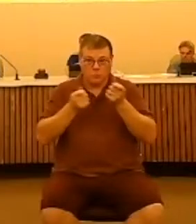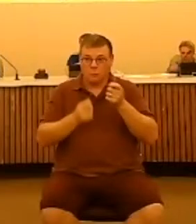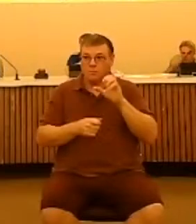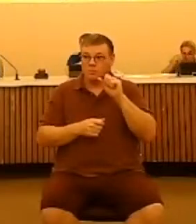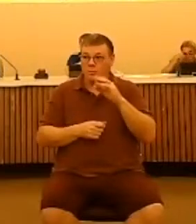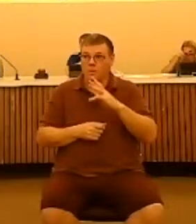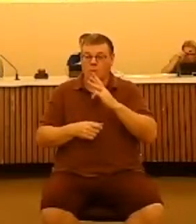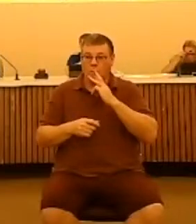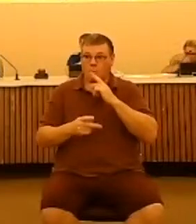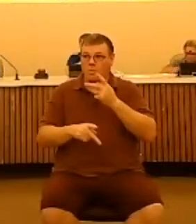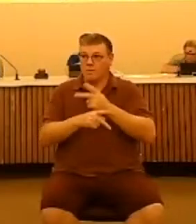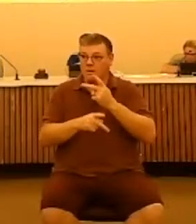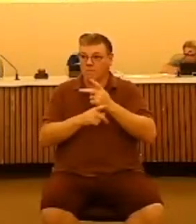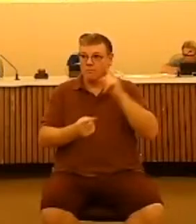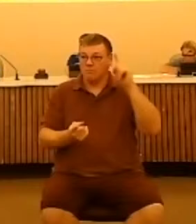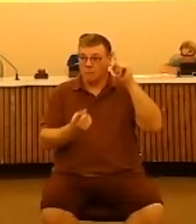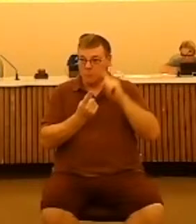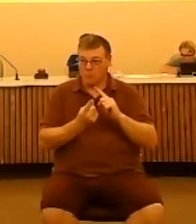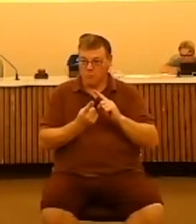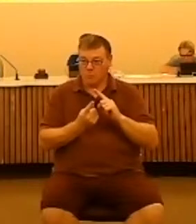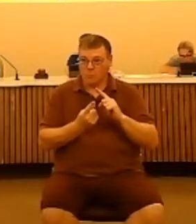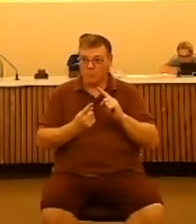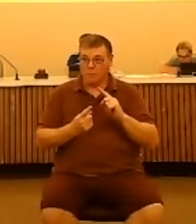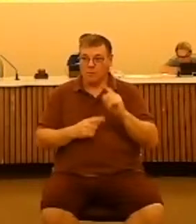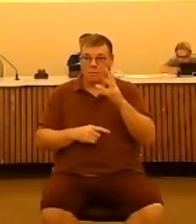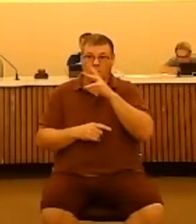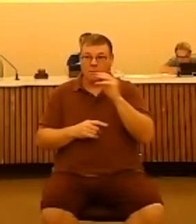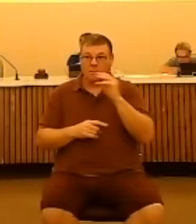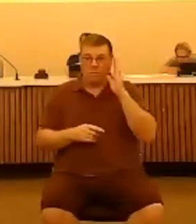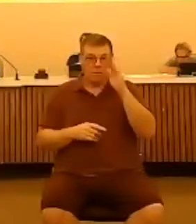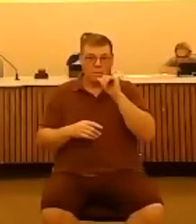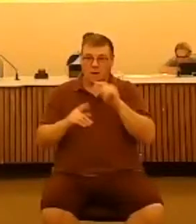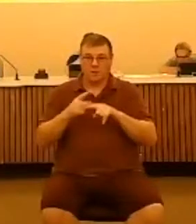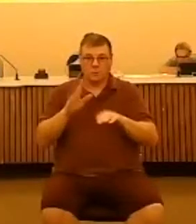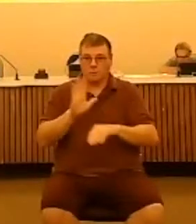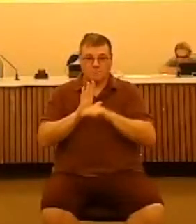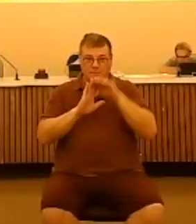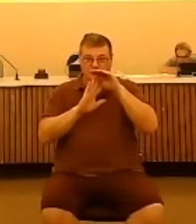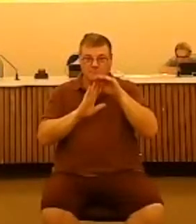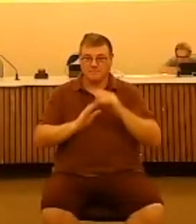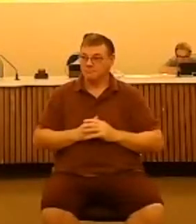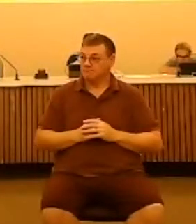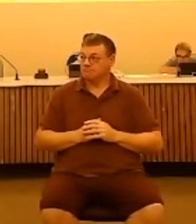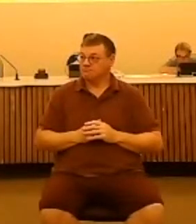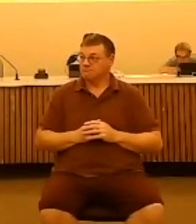will be kept lower and it will not get to those elevations. Yeah.